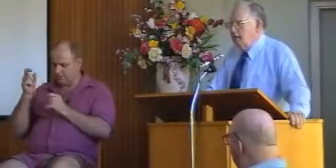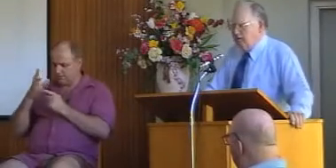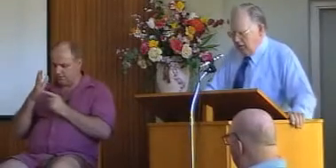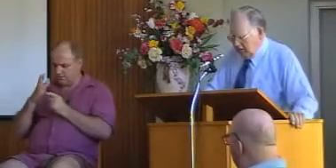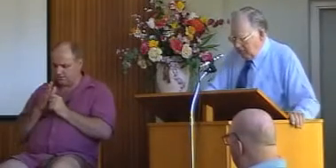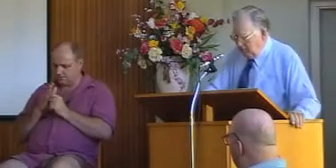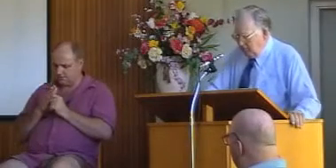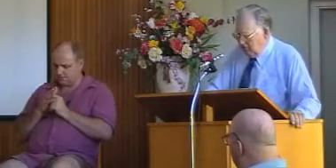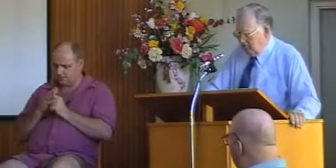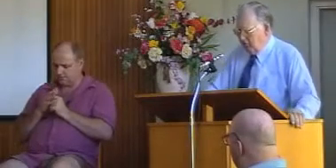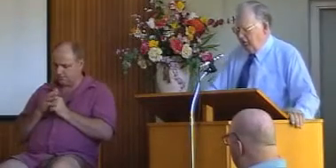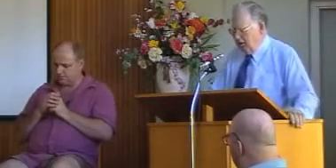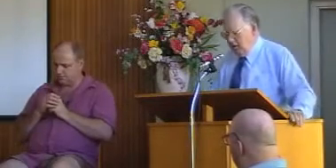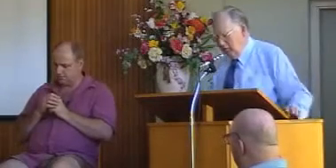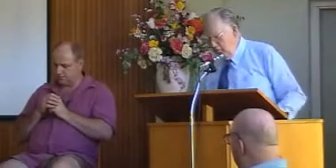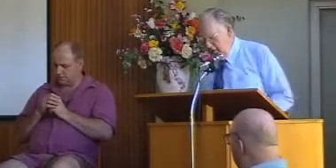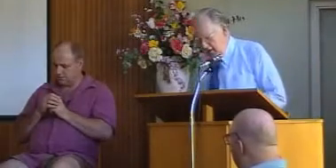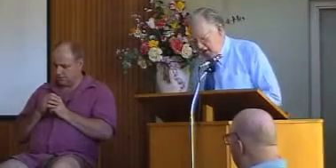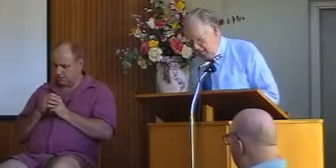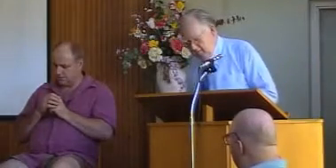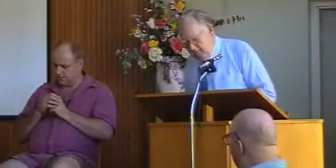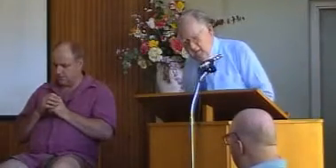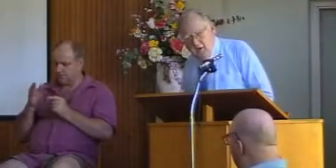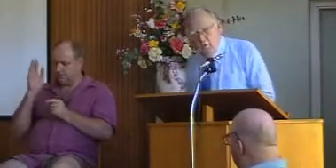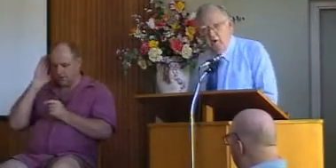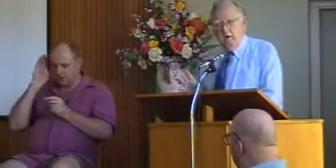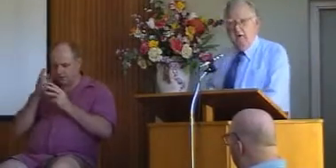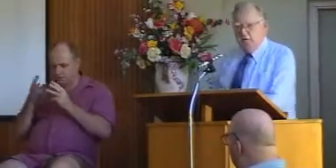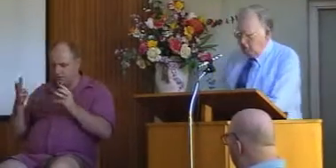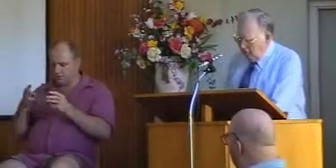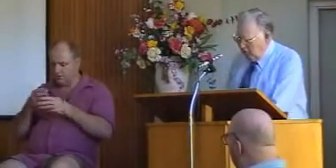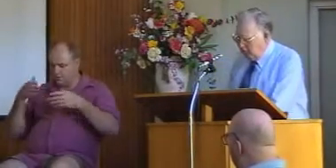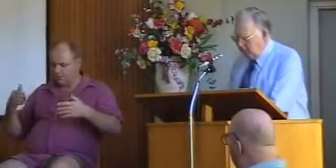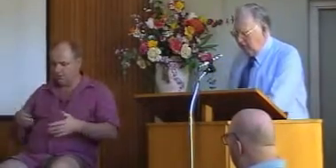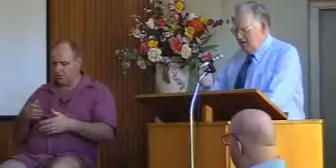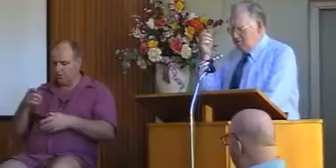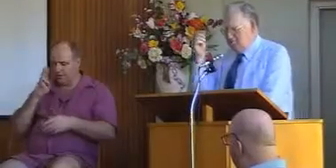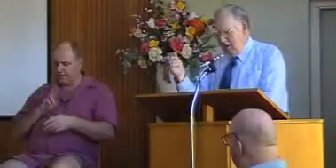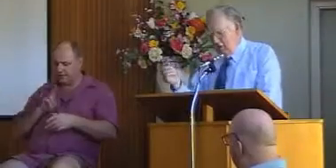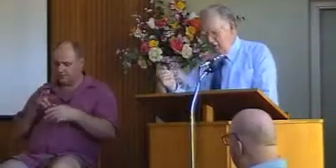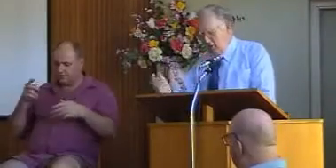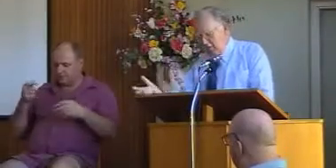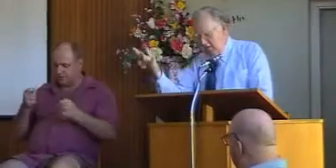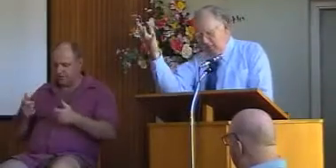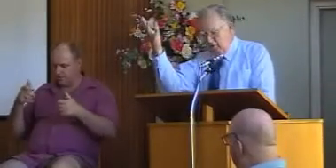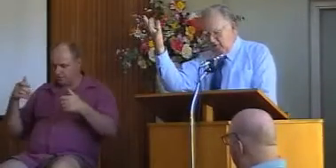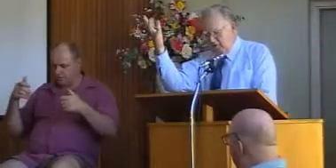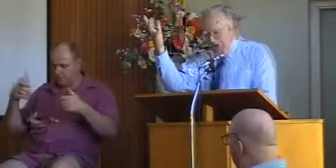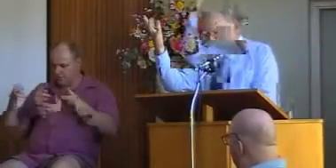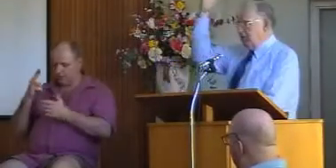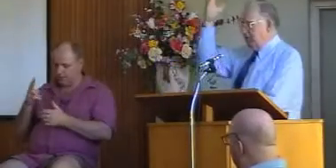He says to Nicodemus, there's a need to be born again. We read in John's Gospel, Moses lifted